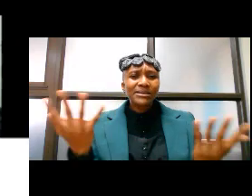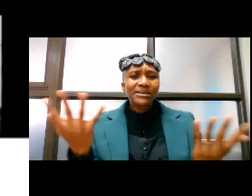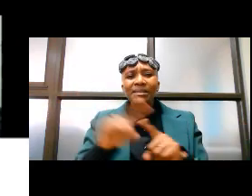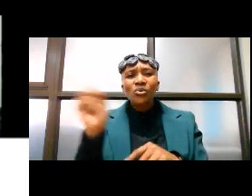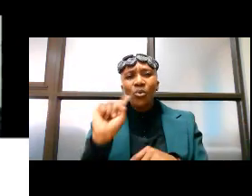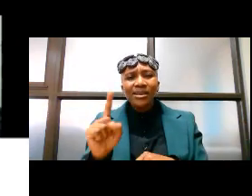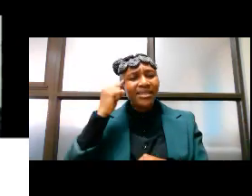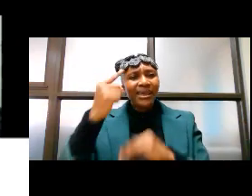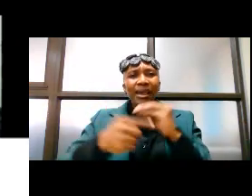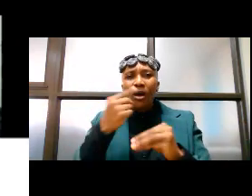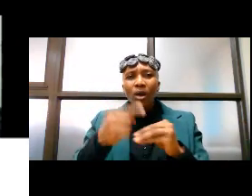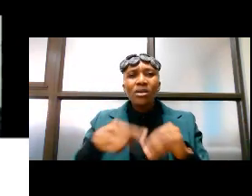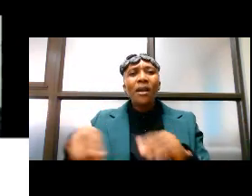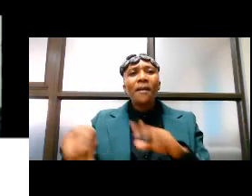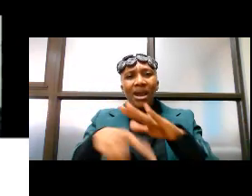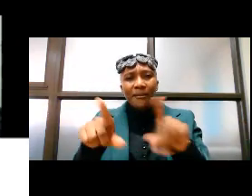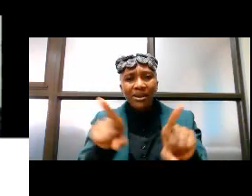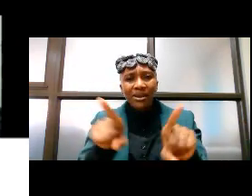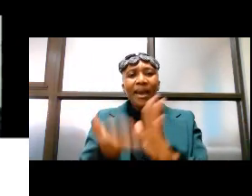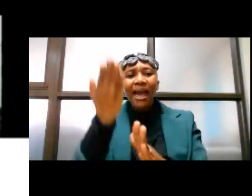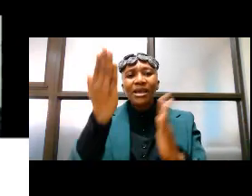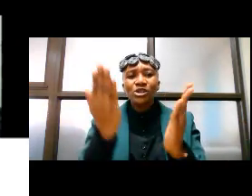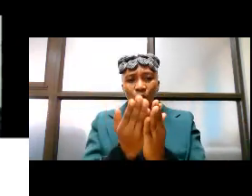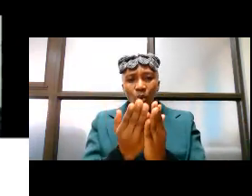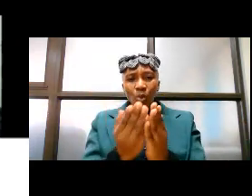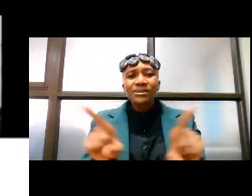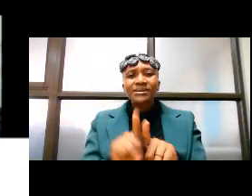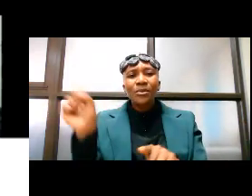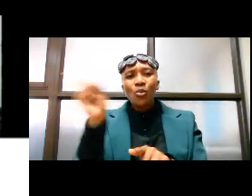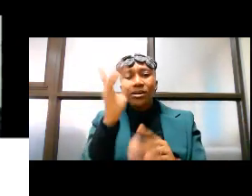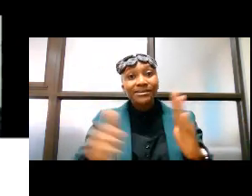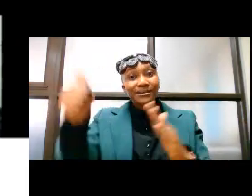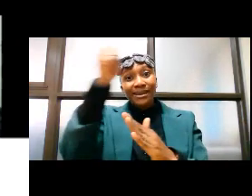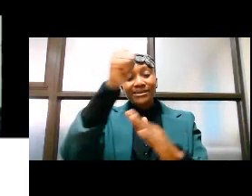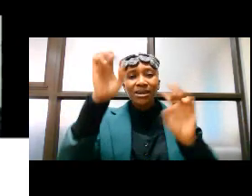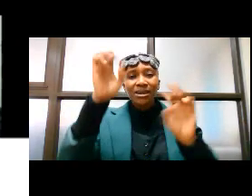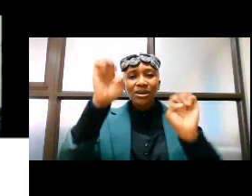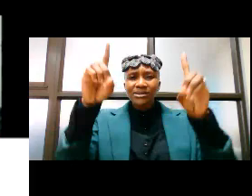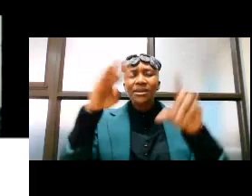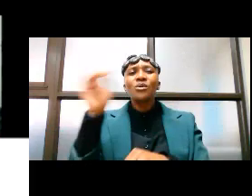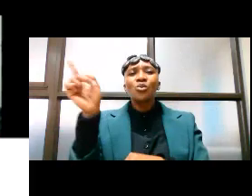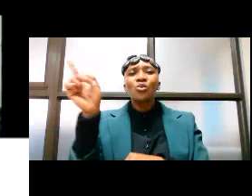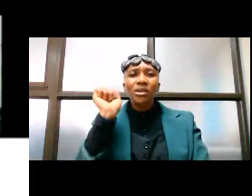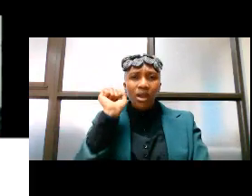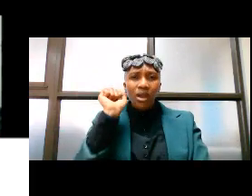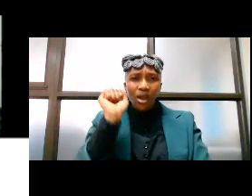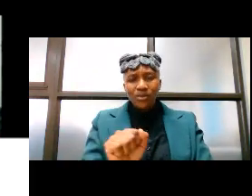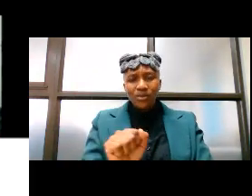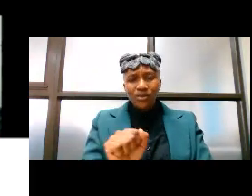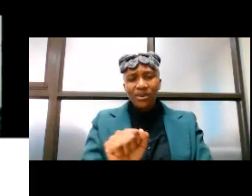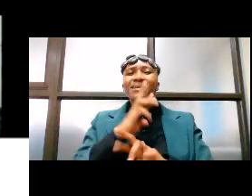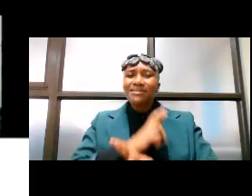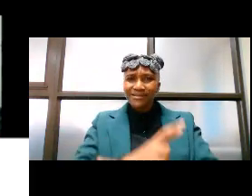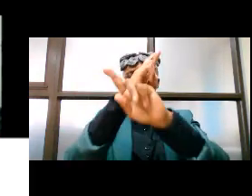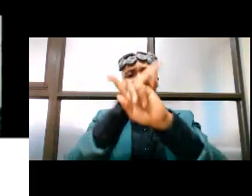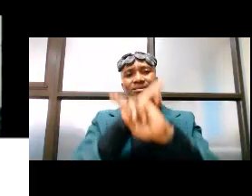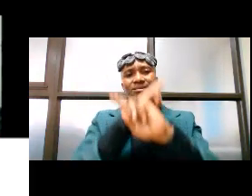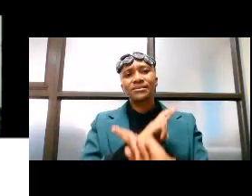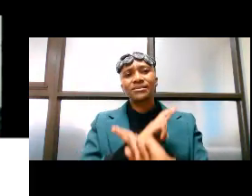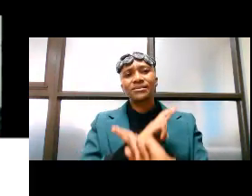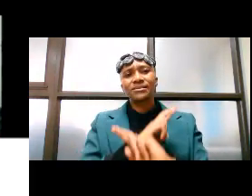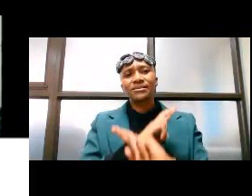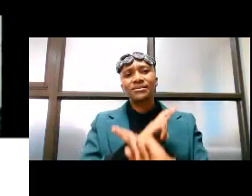and tertiary education. It is an obligation, it is a right. And